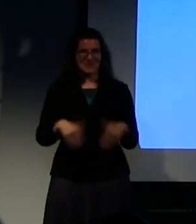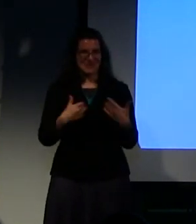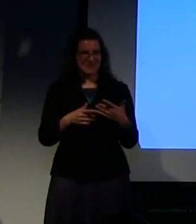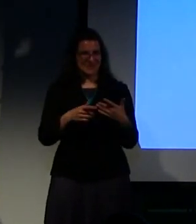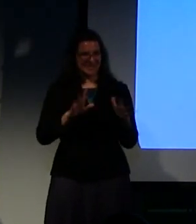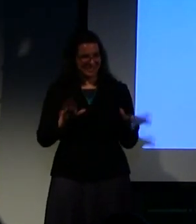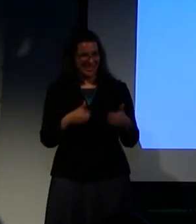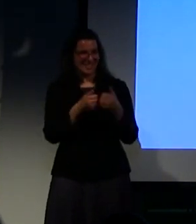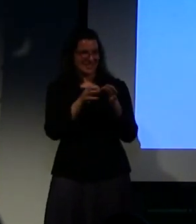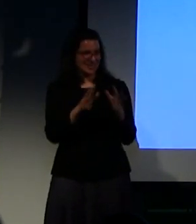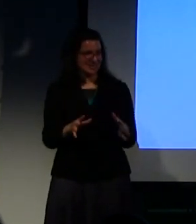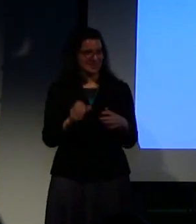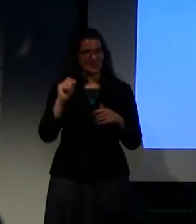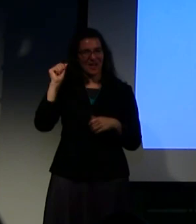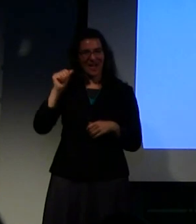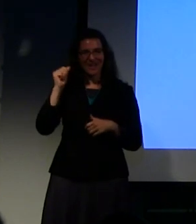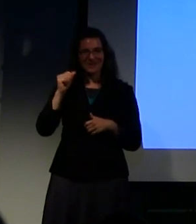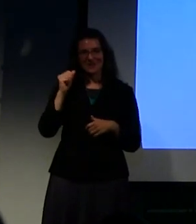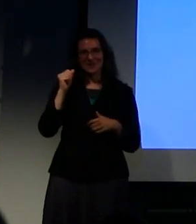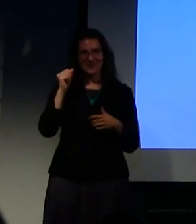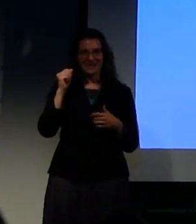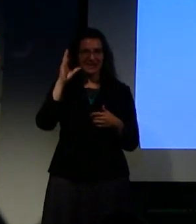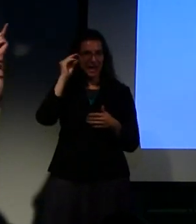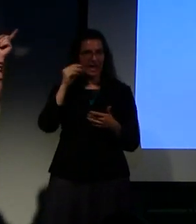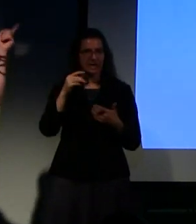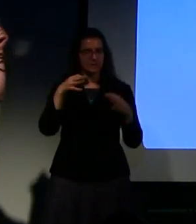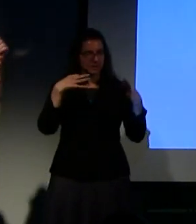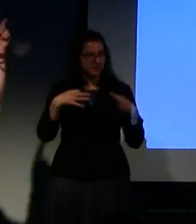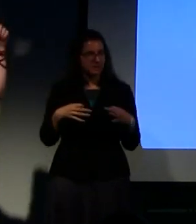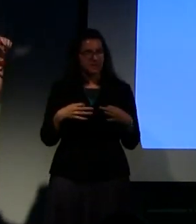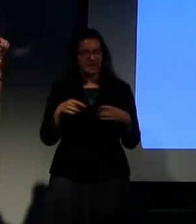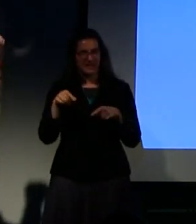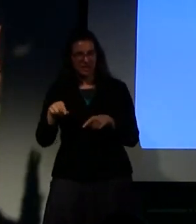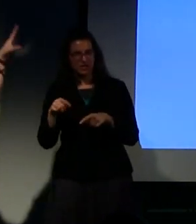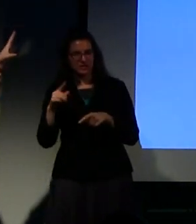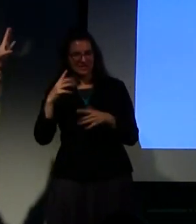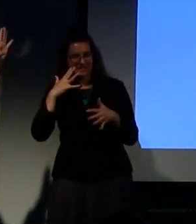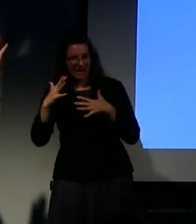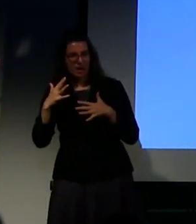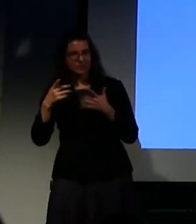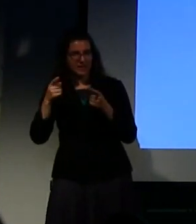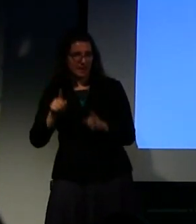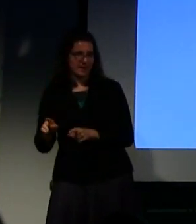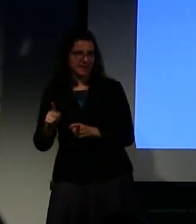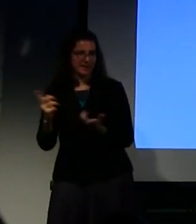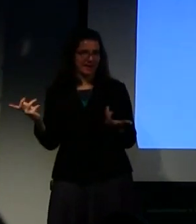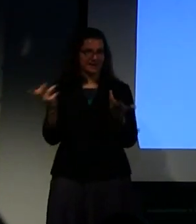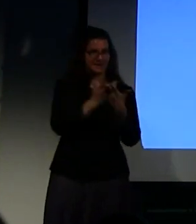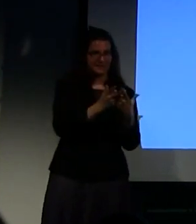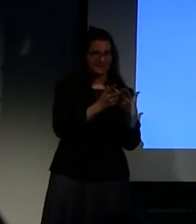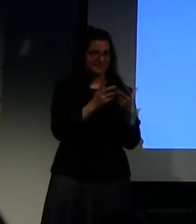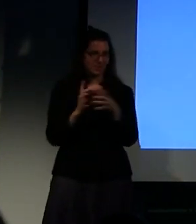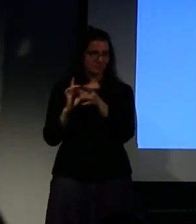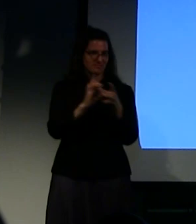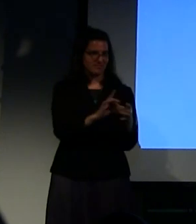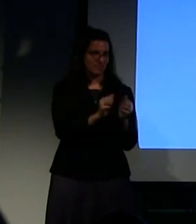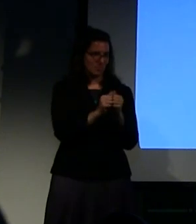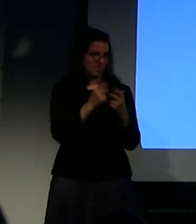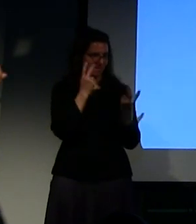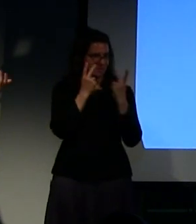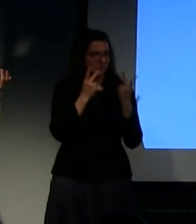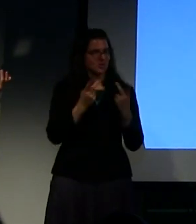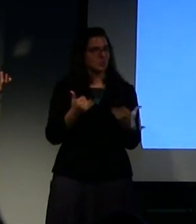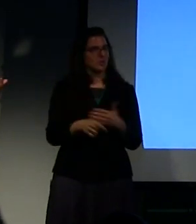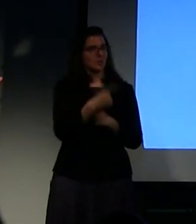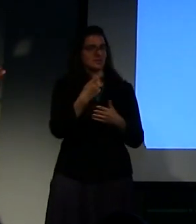So there's auditory guides that is meant to, like, here's the sounds that are happening that relate to the visual. So today was a little